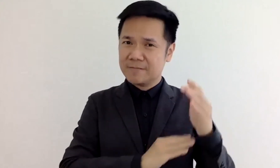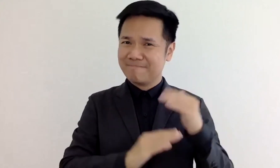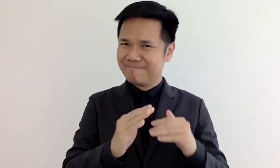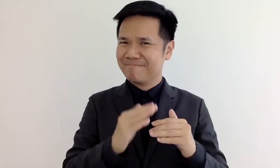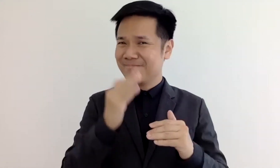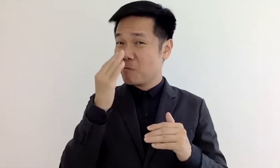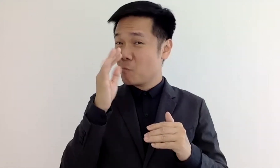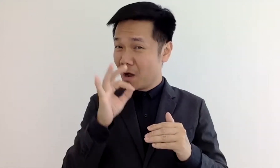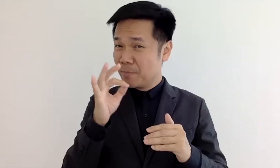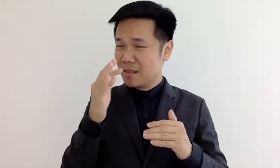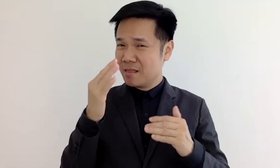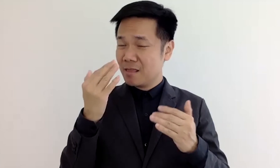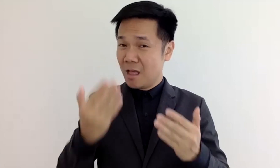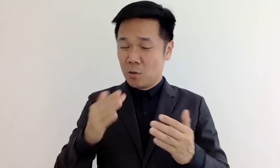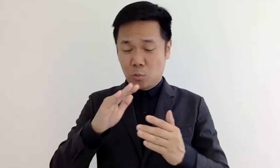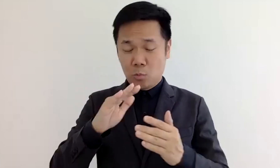already there.